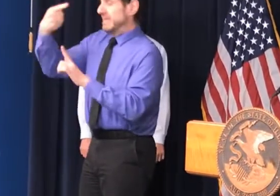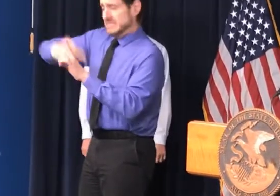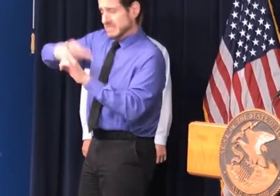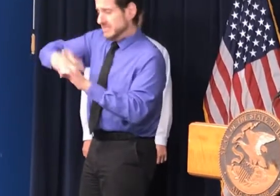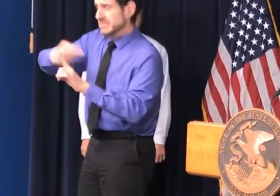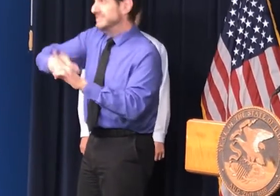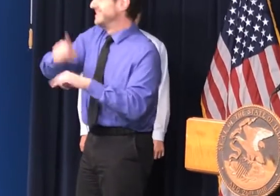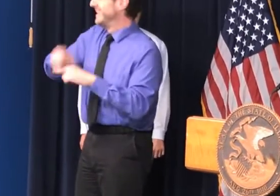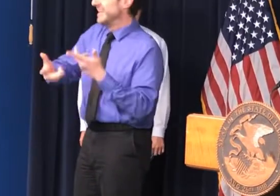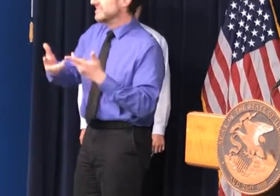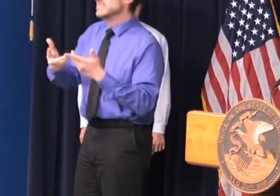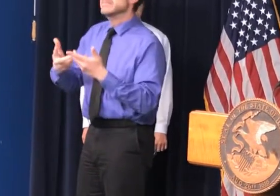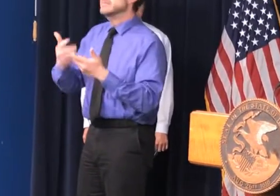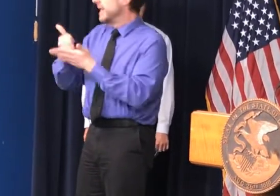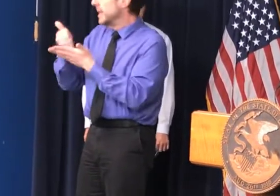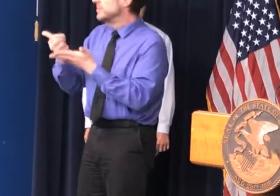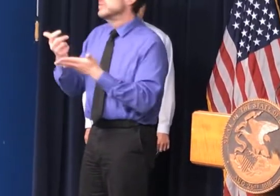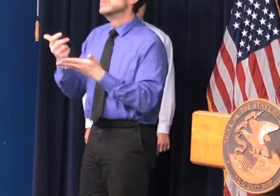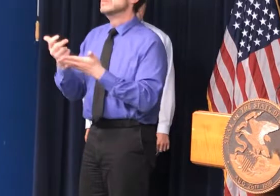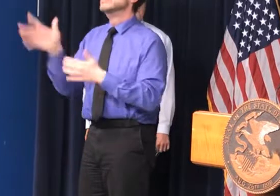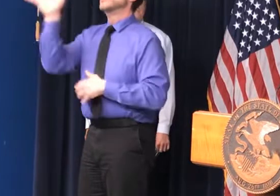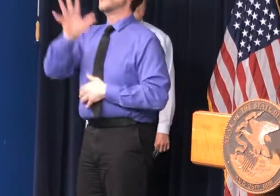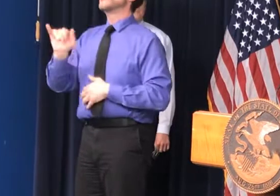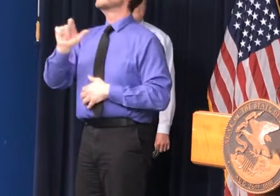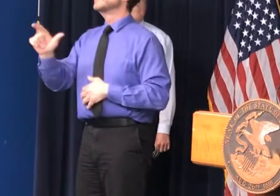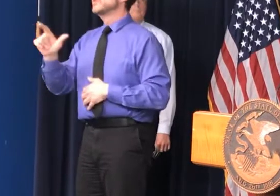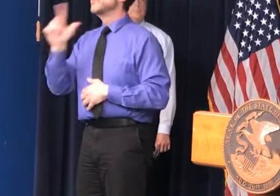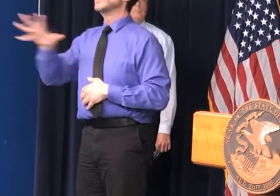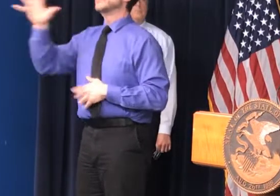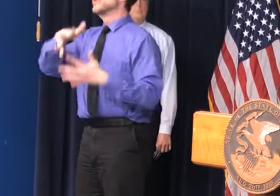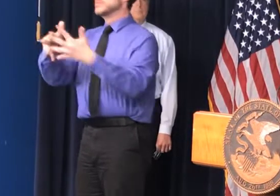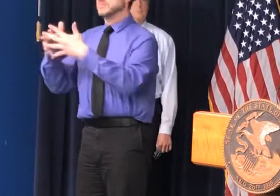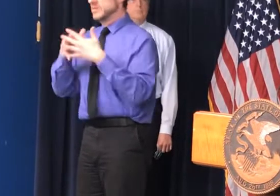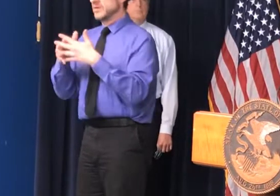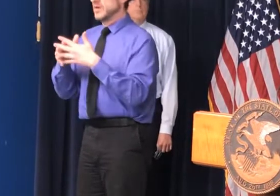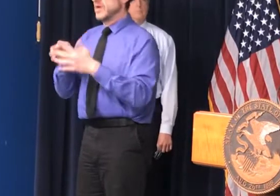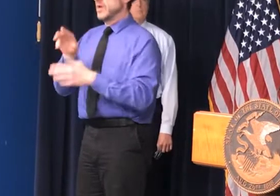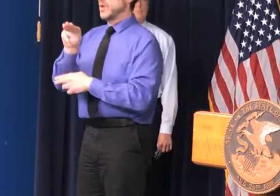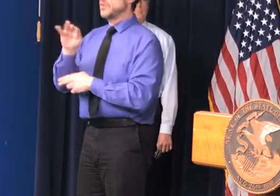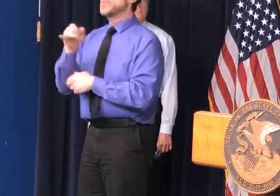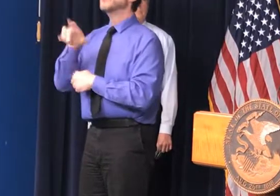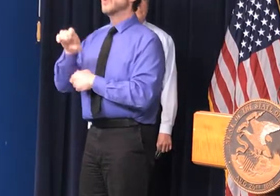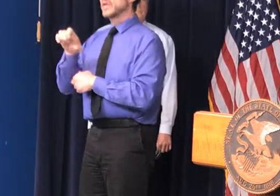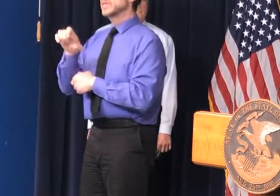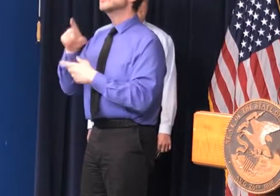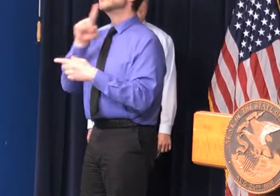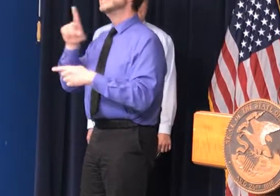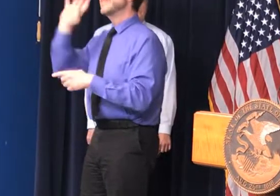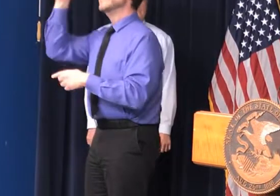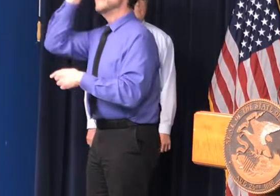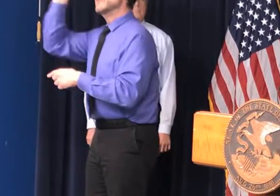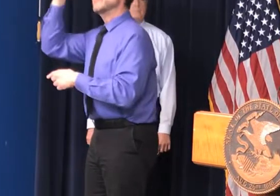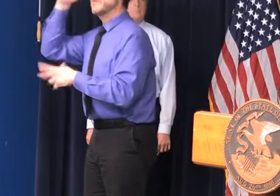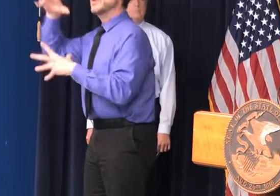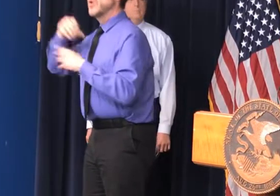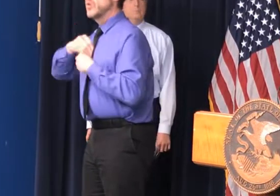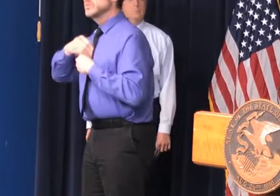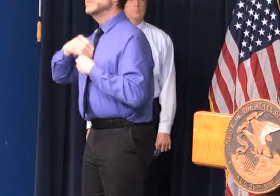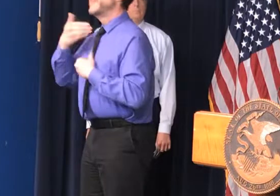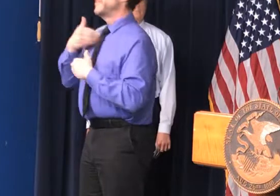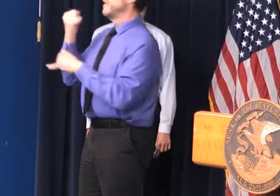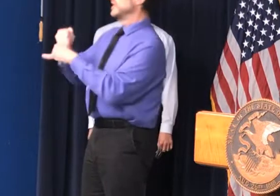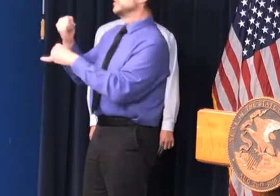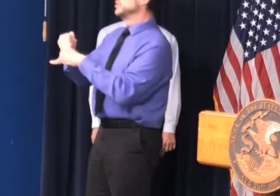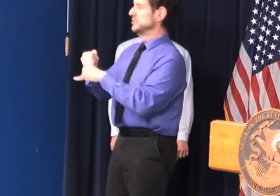mortgage assistance. Across Illinois and across the nation, mortgages are owned by the federal government or institutions like Fannie Mae